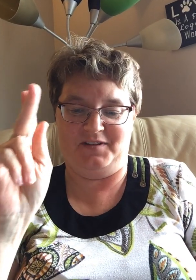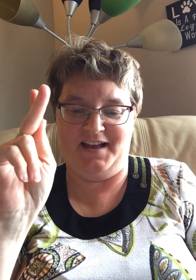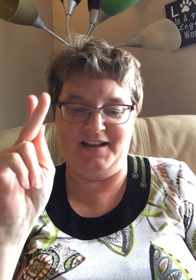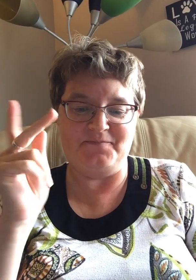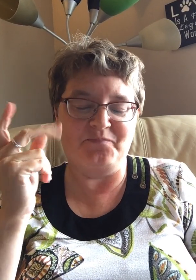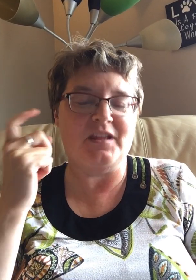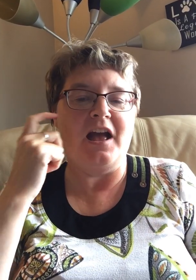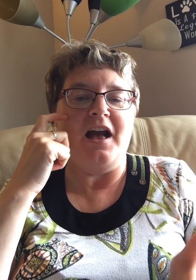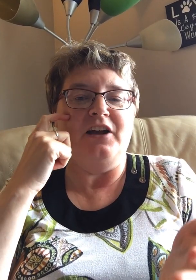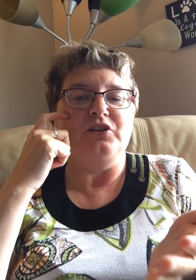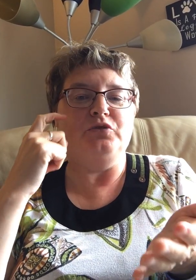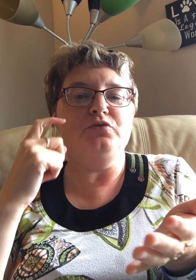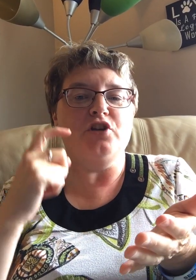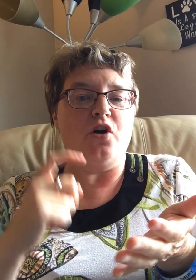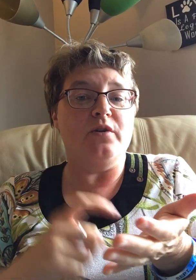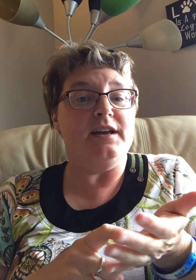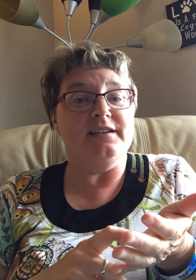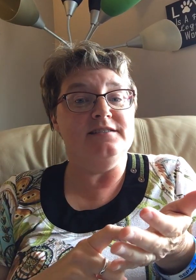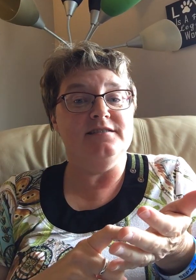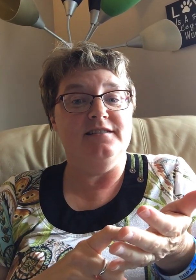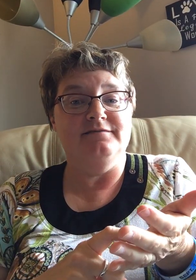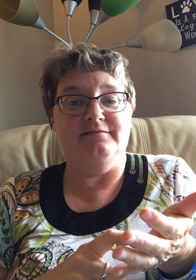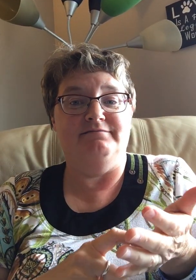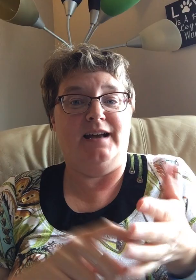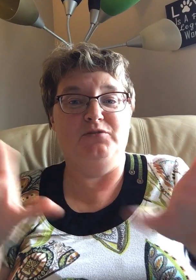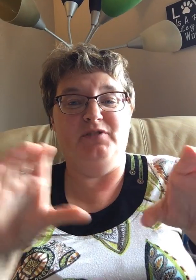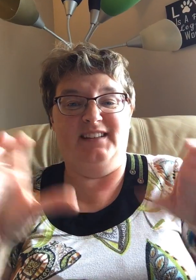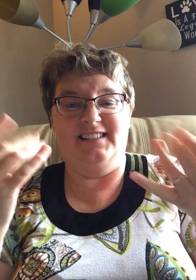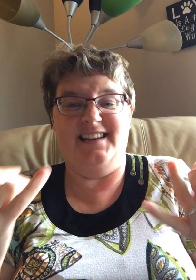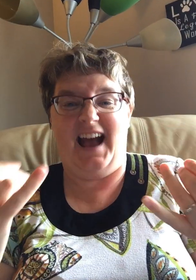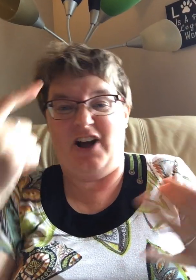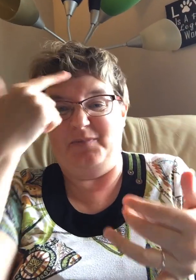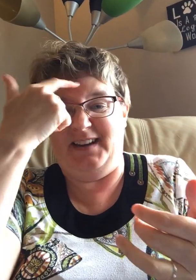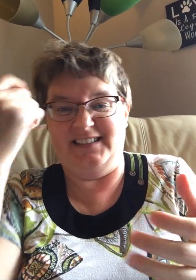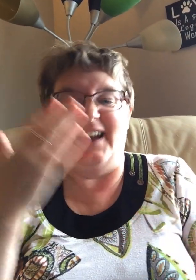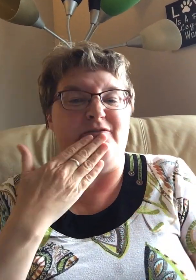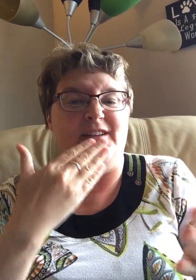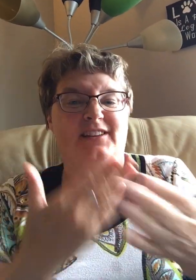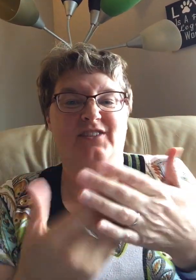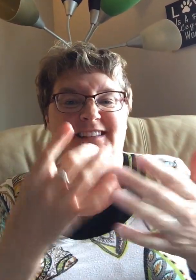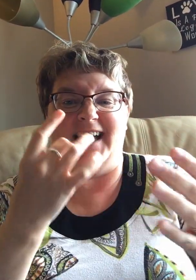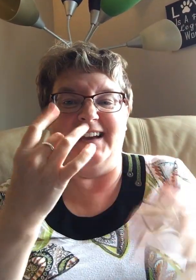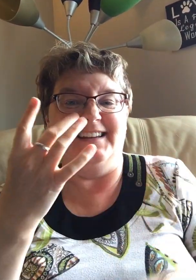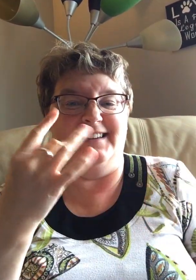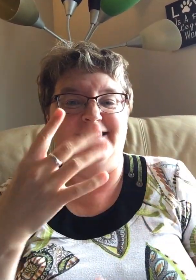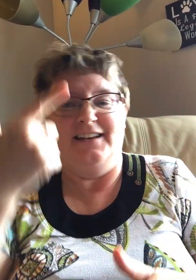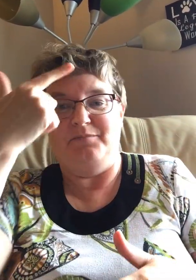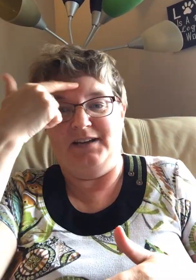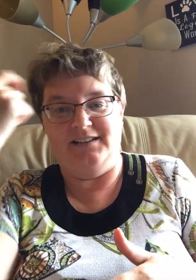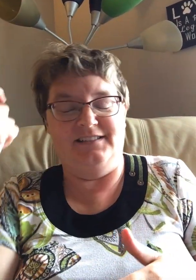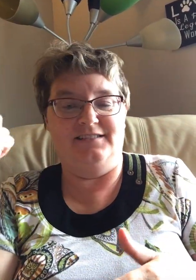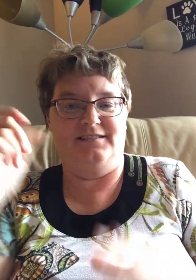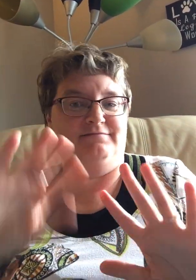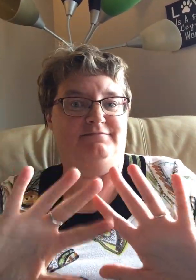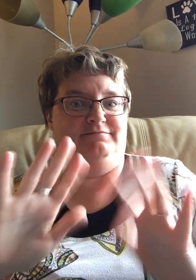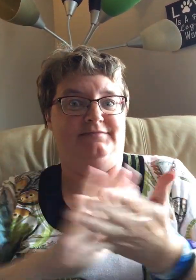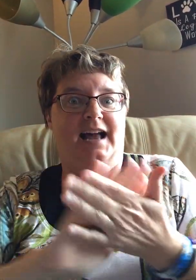okay? You notice I'm doing this now because I have really good lighting because it's